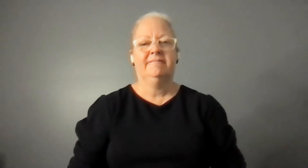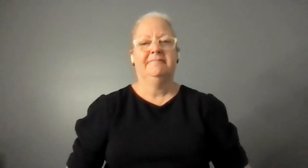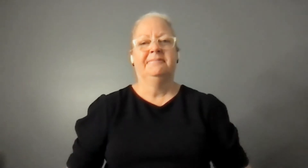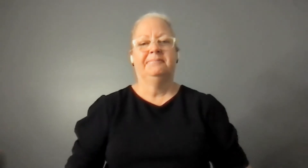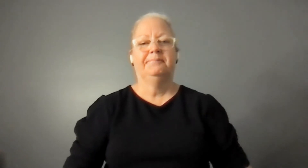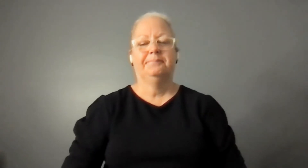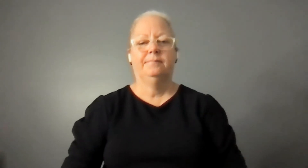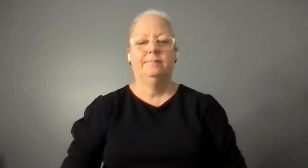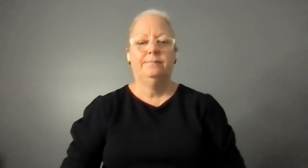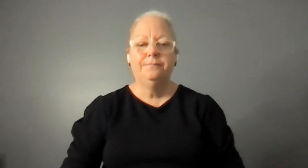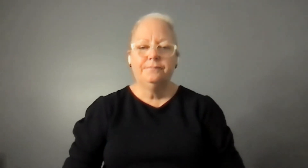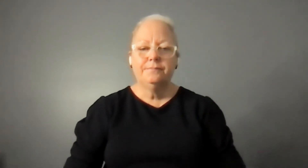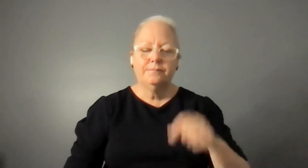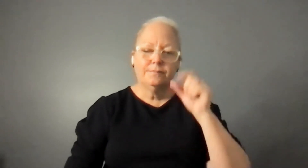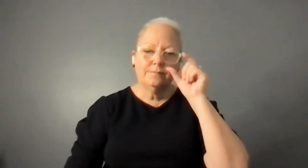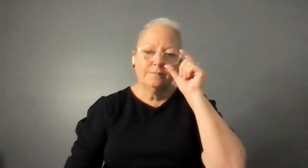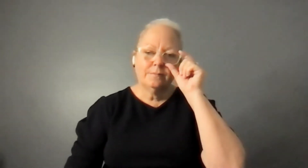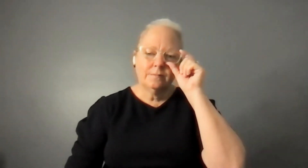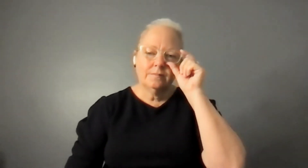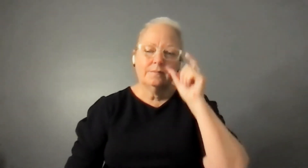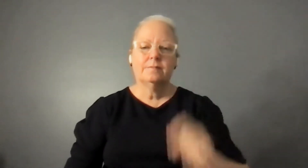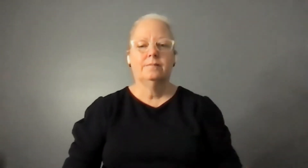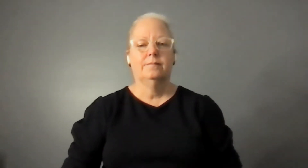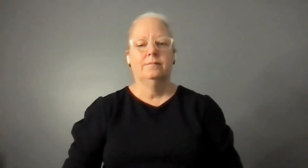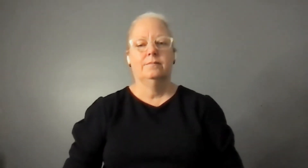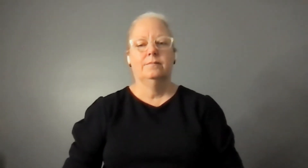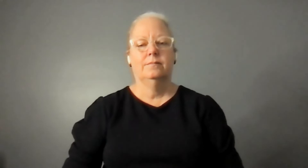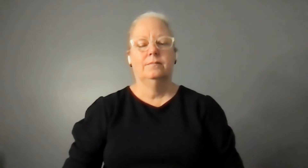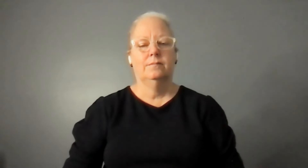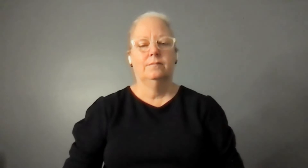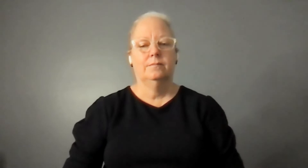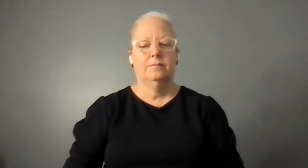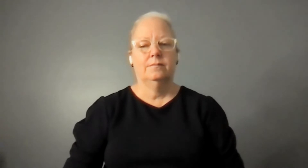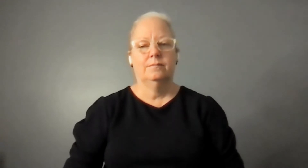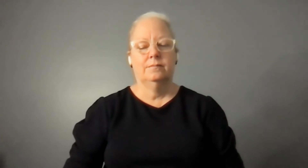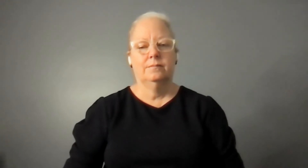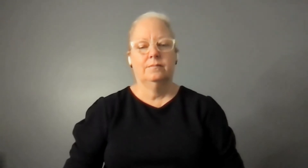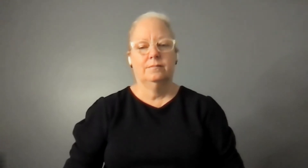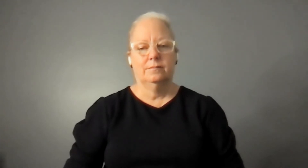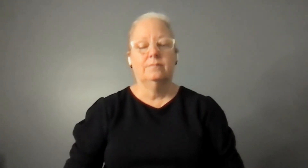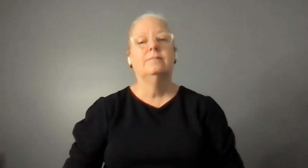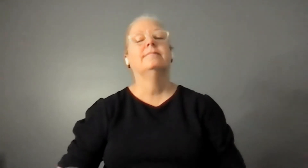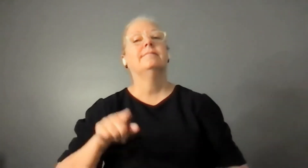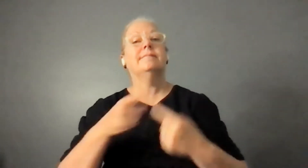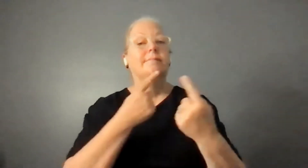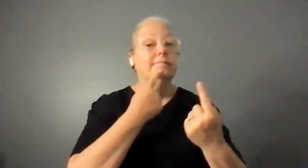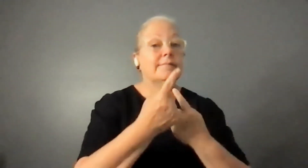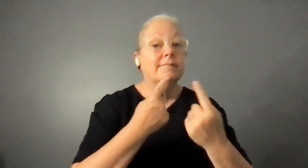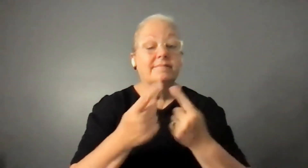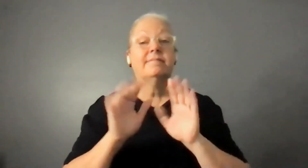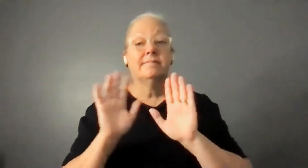Antonio, con todas las exposiciones que han hecho. Antonio, with all the sessions you have done, our